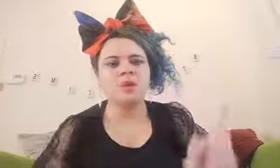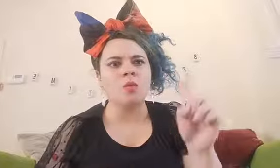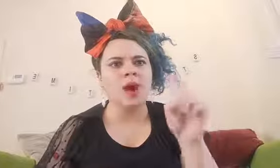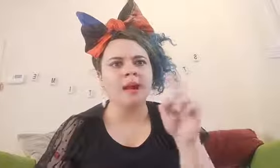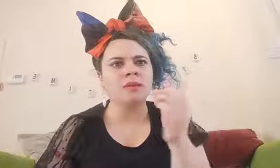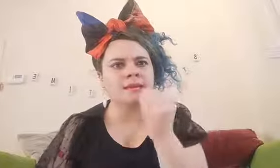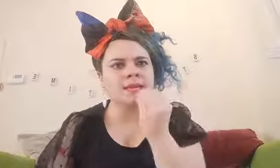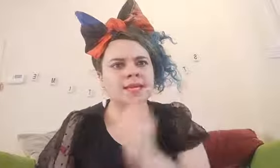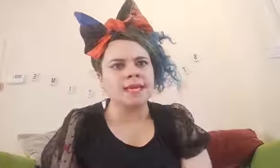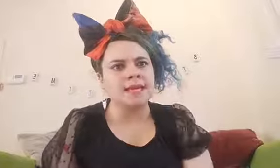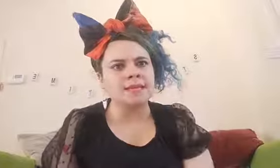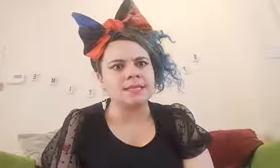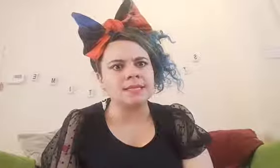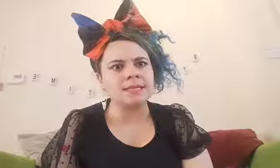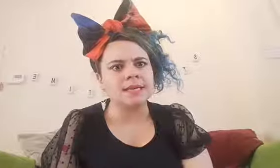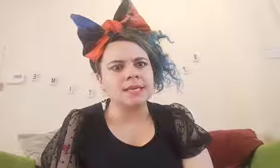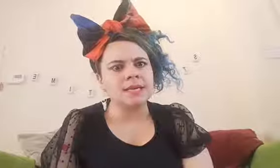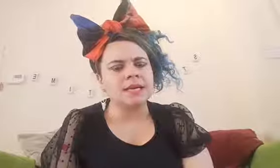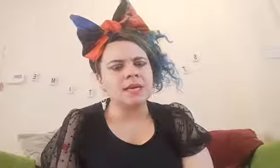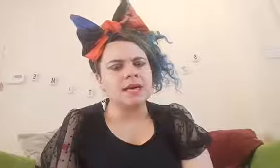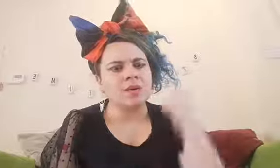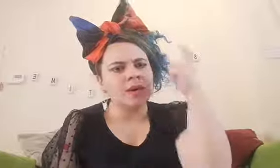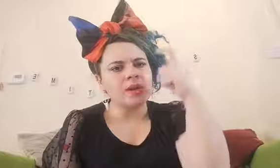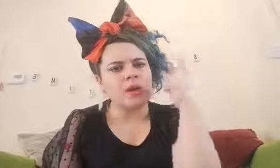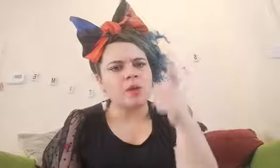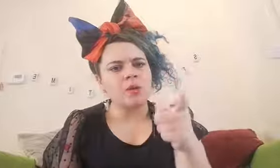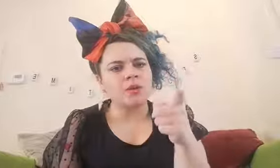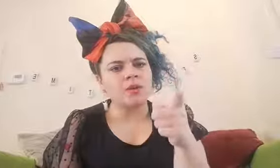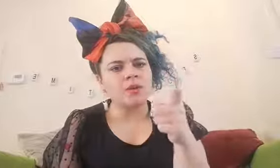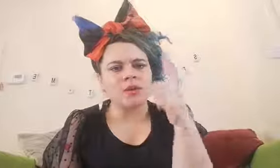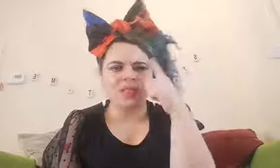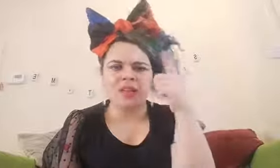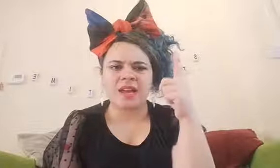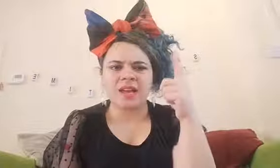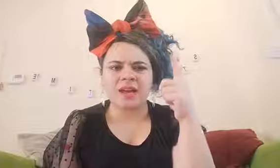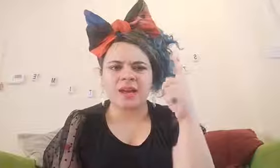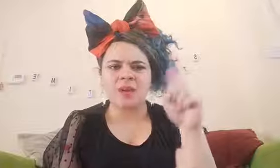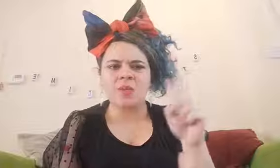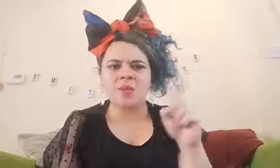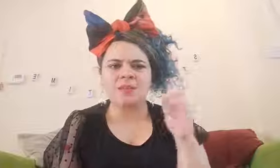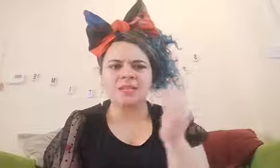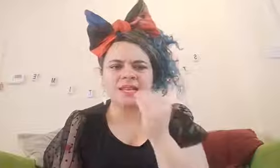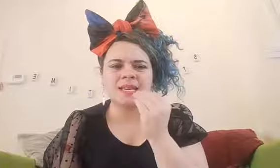What else did he eat? I wonder what you are thinking. What did he